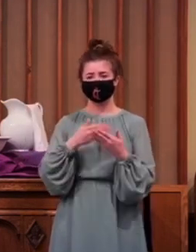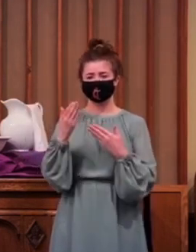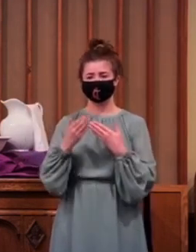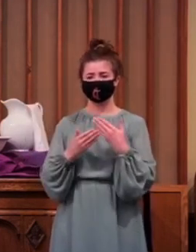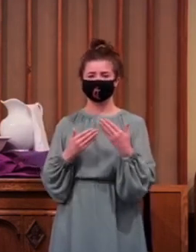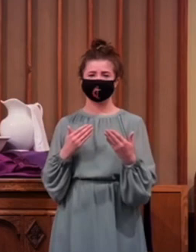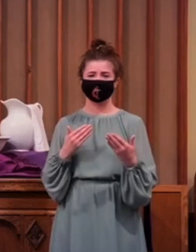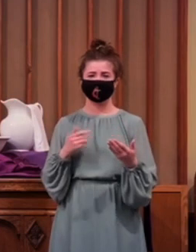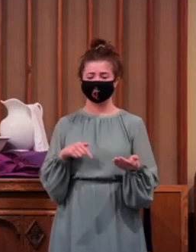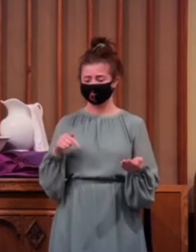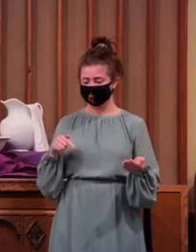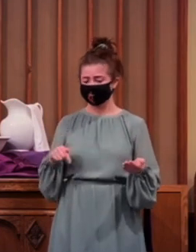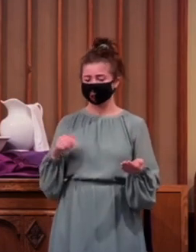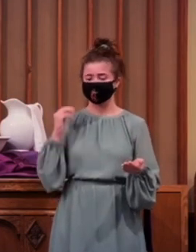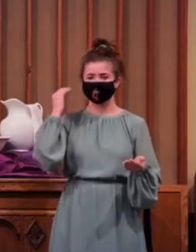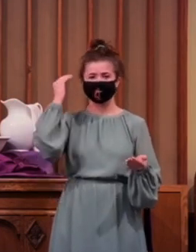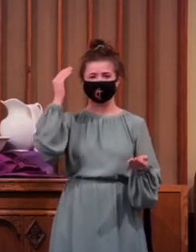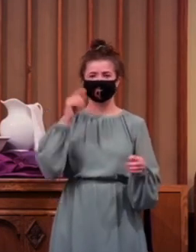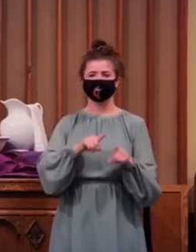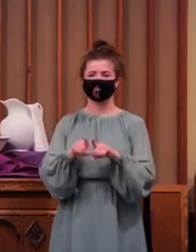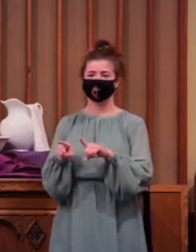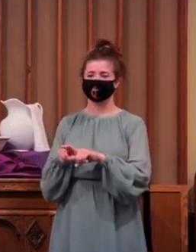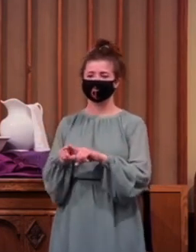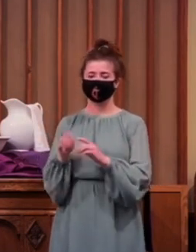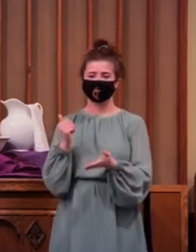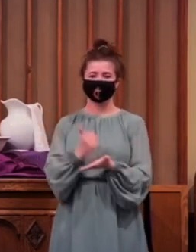head also. Amen.